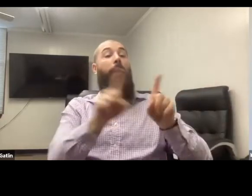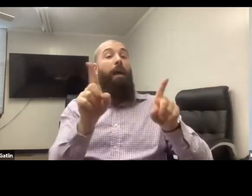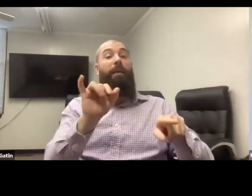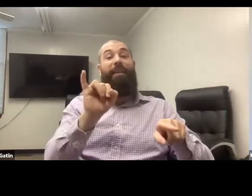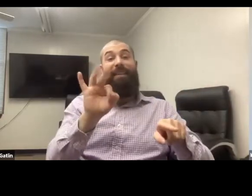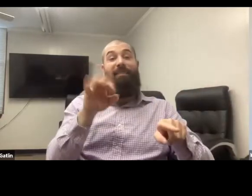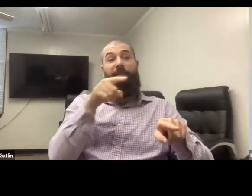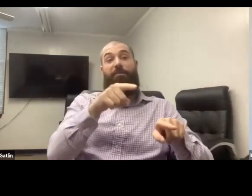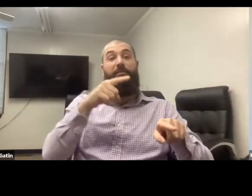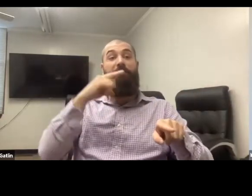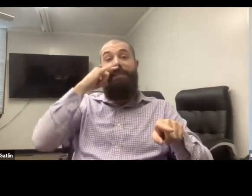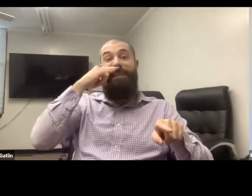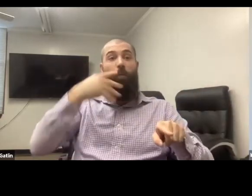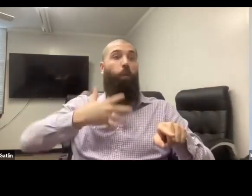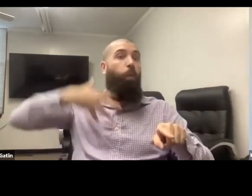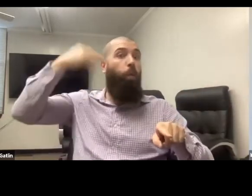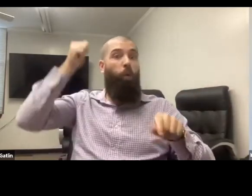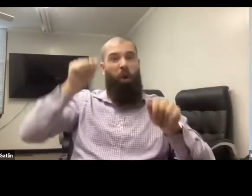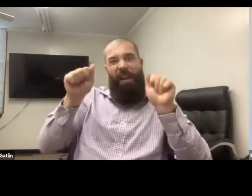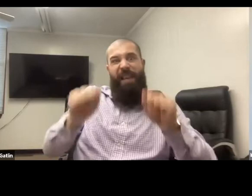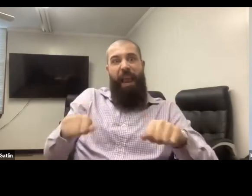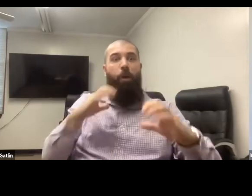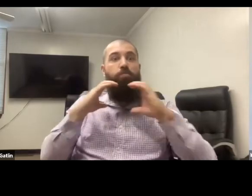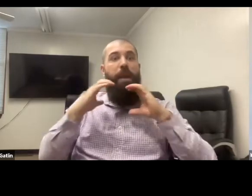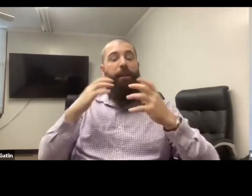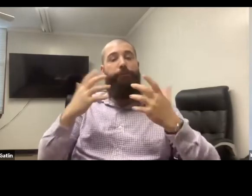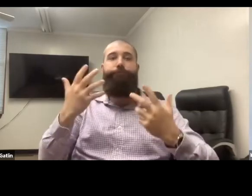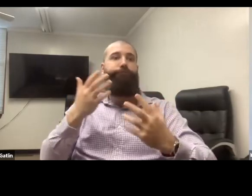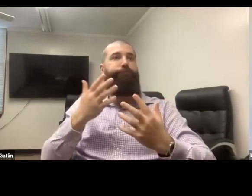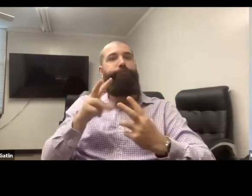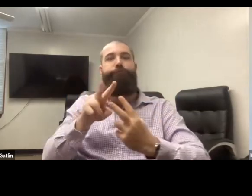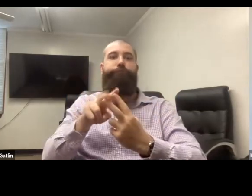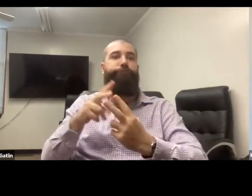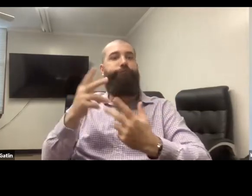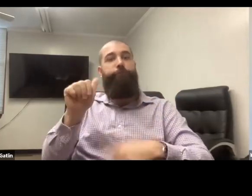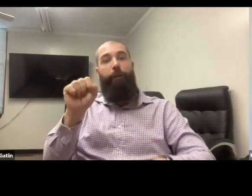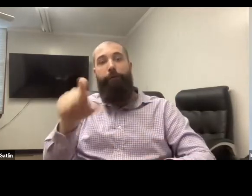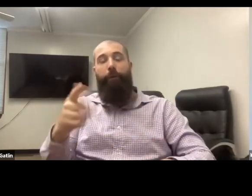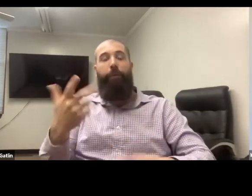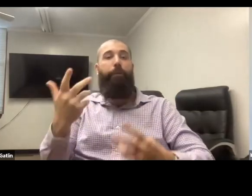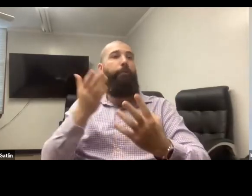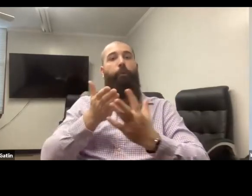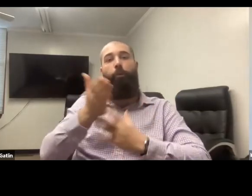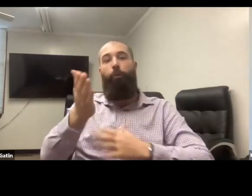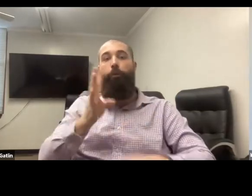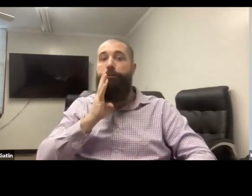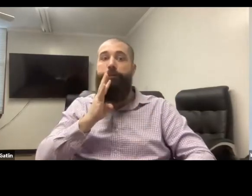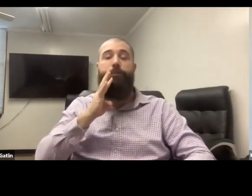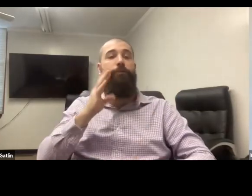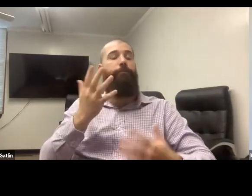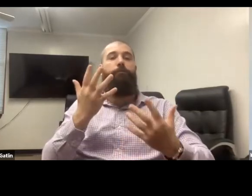try to help them. But if the child is older, then, you know, we work on